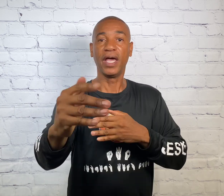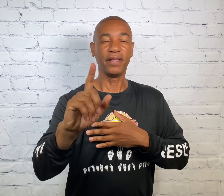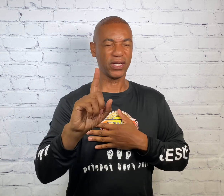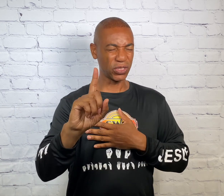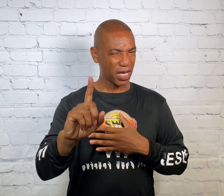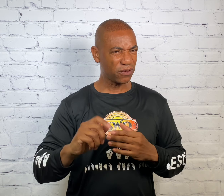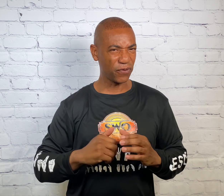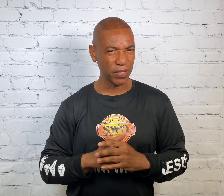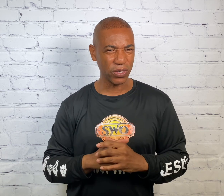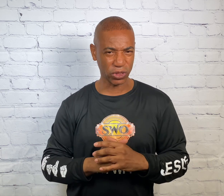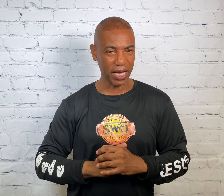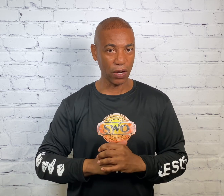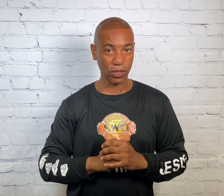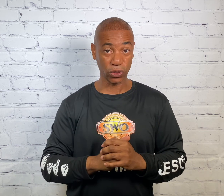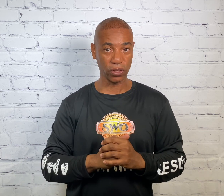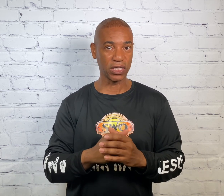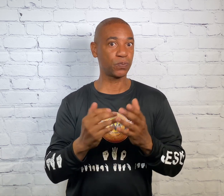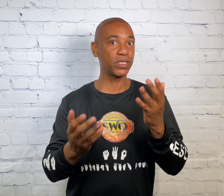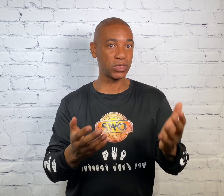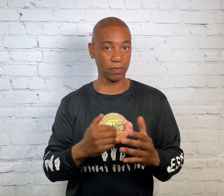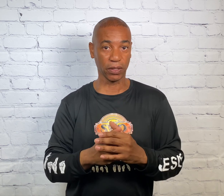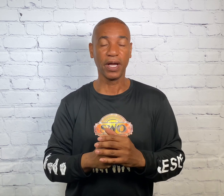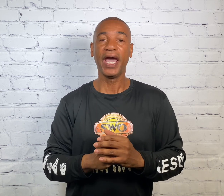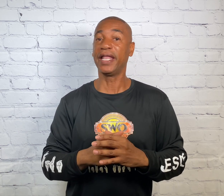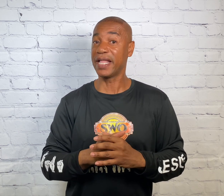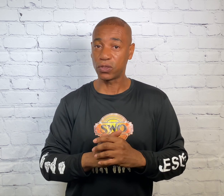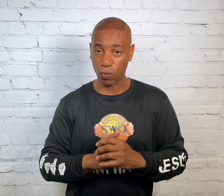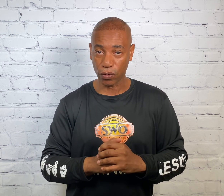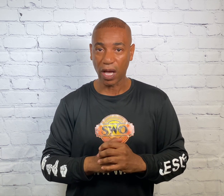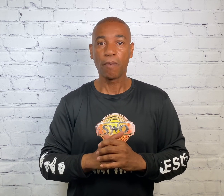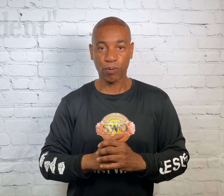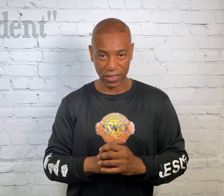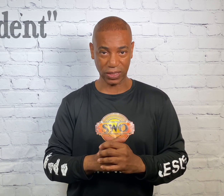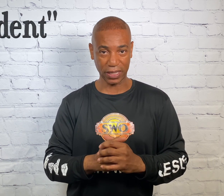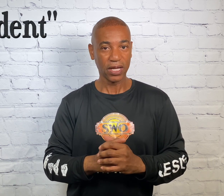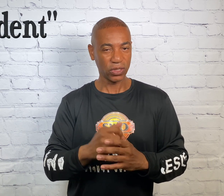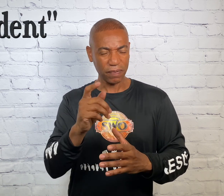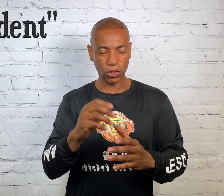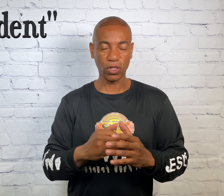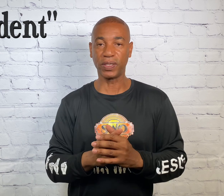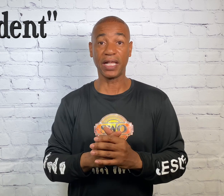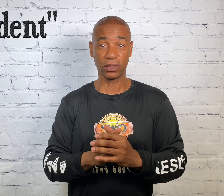Now there's another familiar sign I want to show you that's pretty similar, and that is the word precedent. So let me show you what that looks